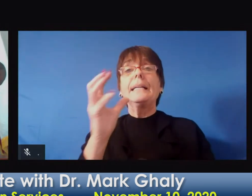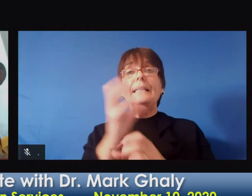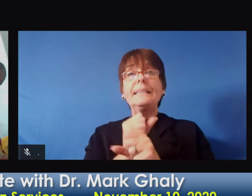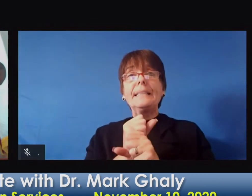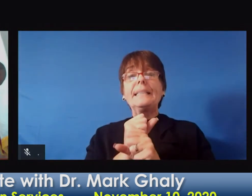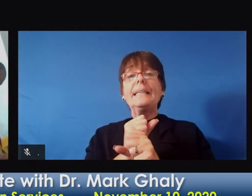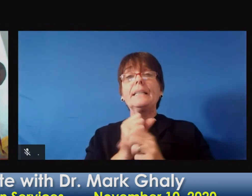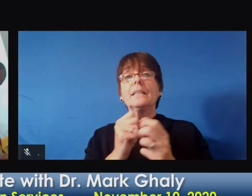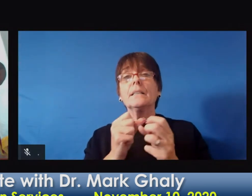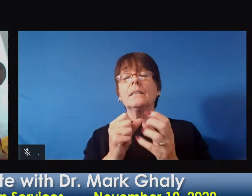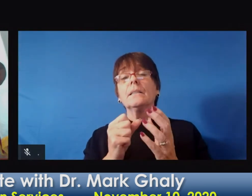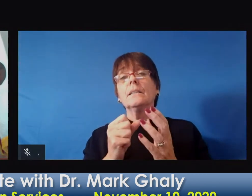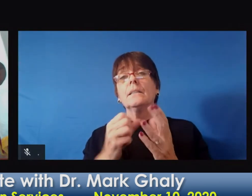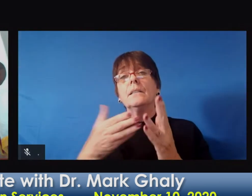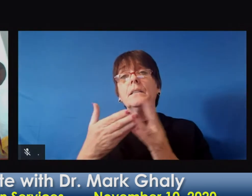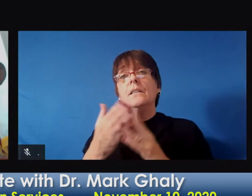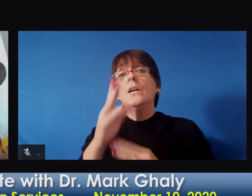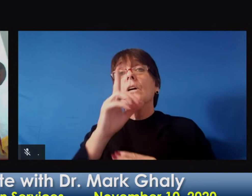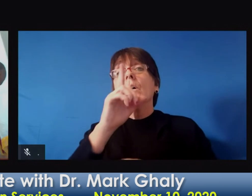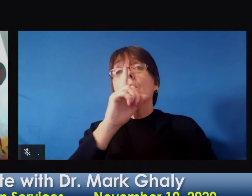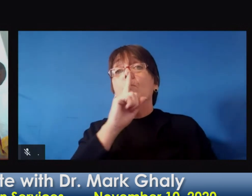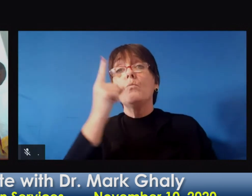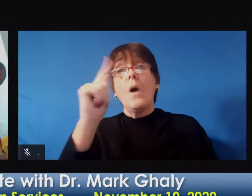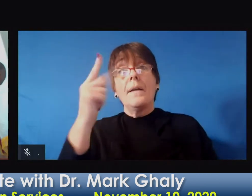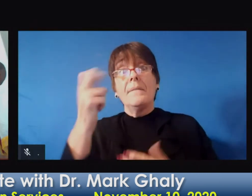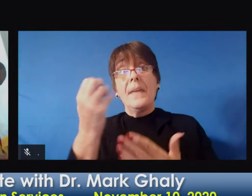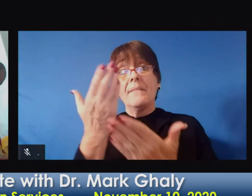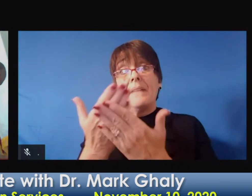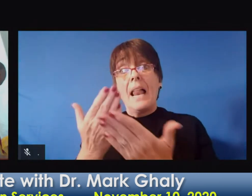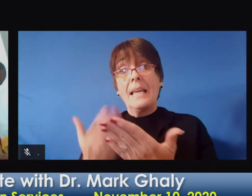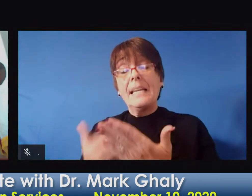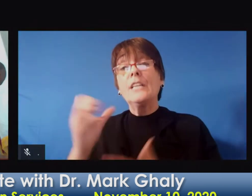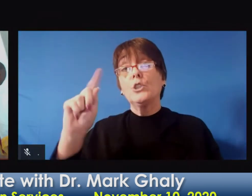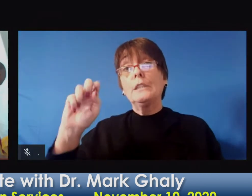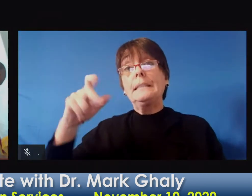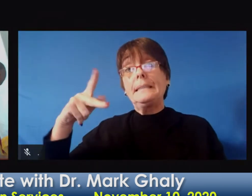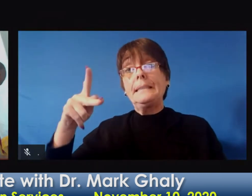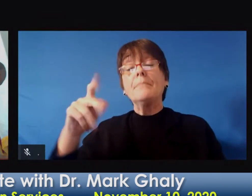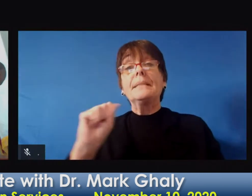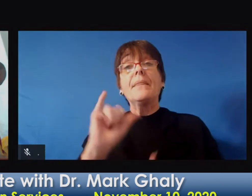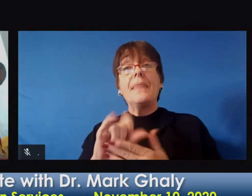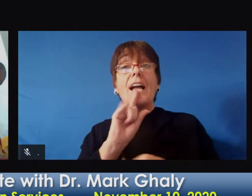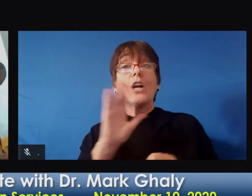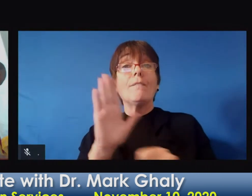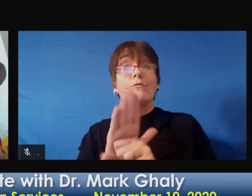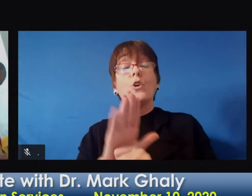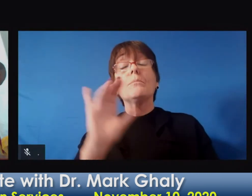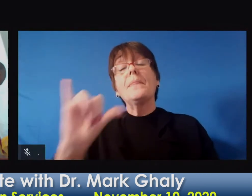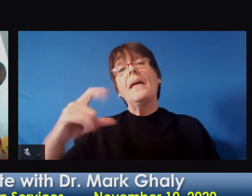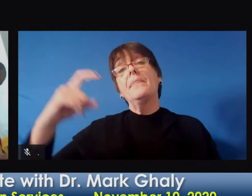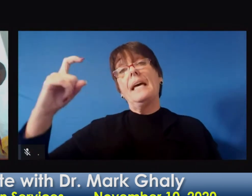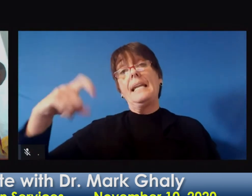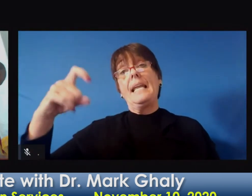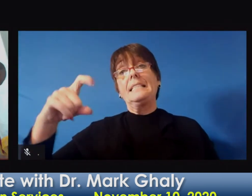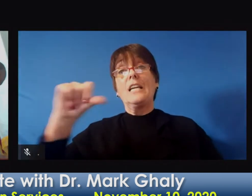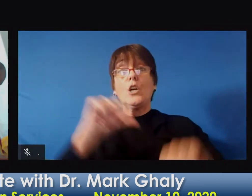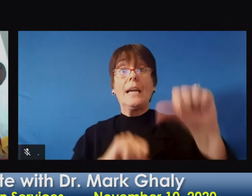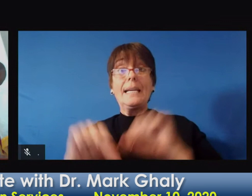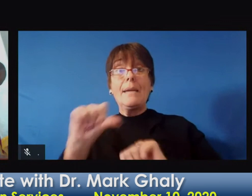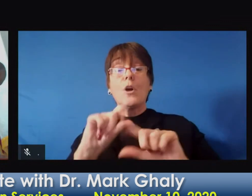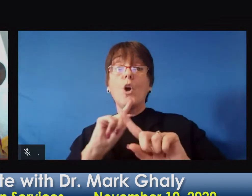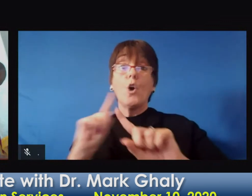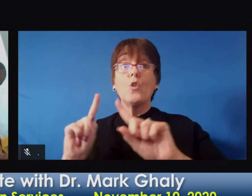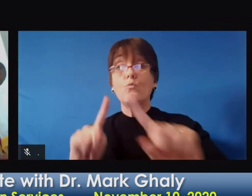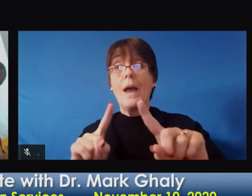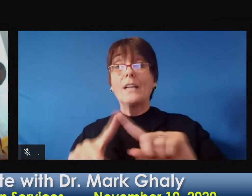little bit, certainly one of the validation steps that confirms that the necessary sort of chemical reaction to